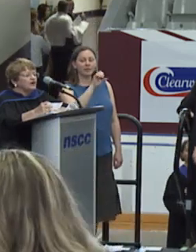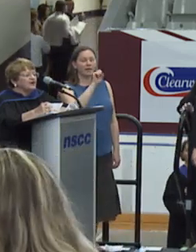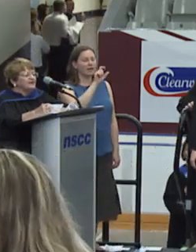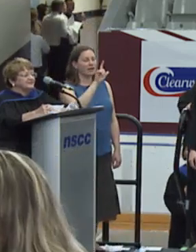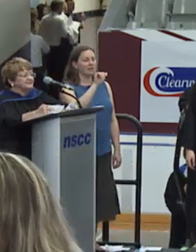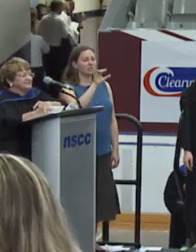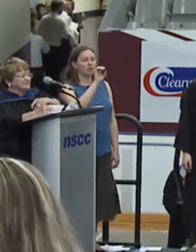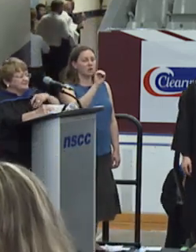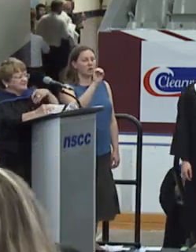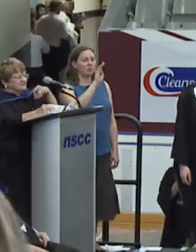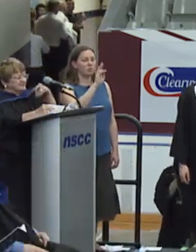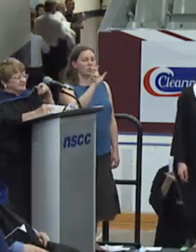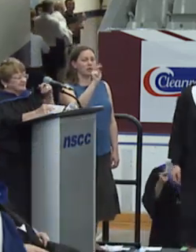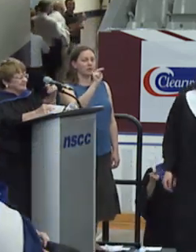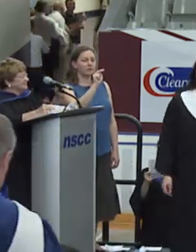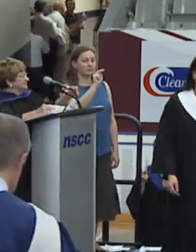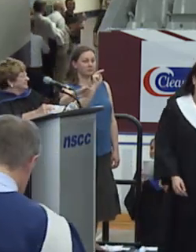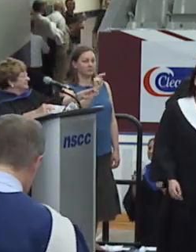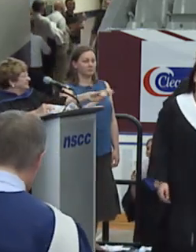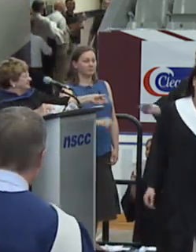Ashley O'Brien.